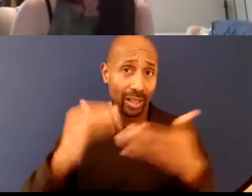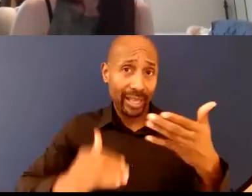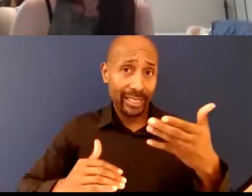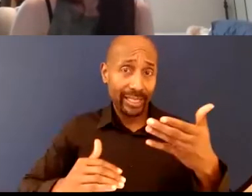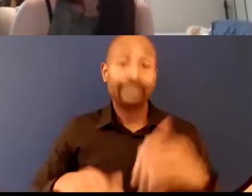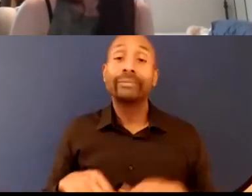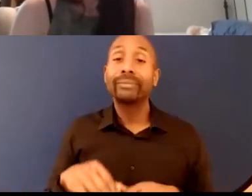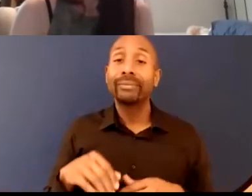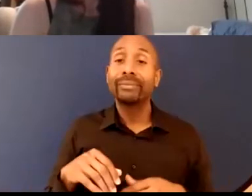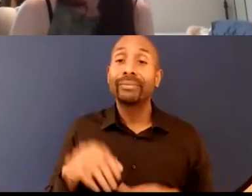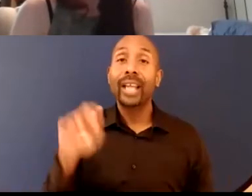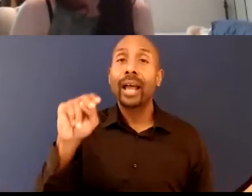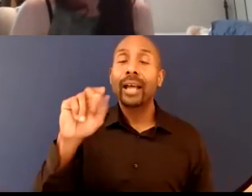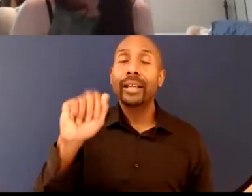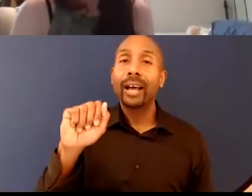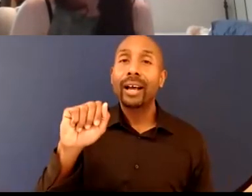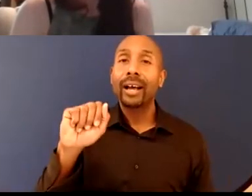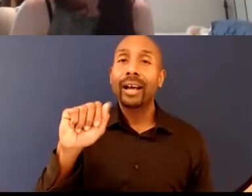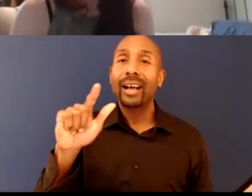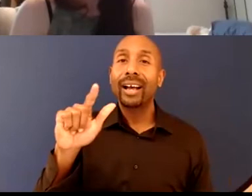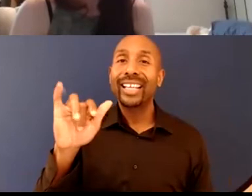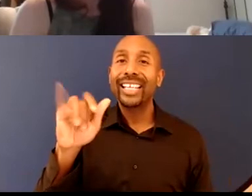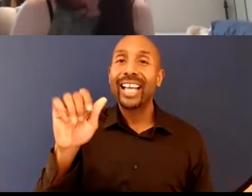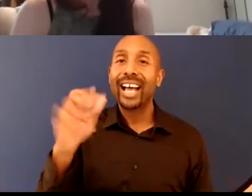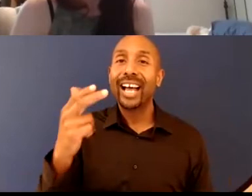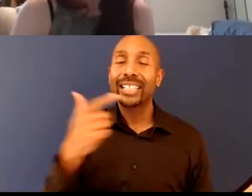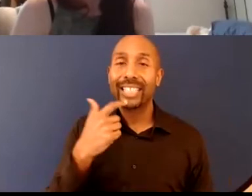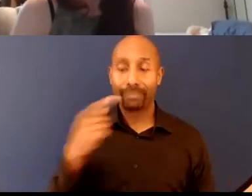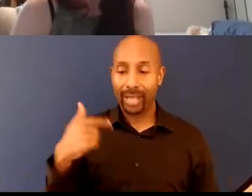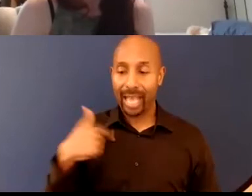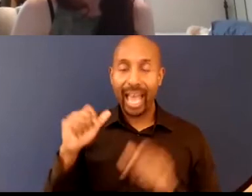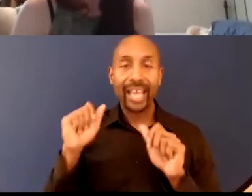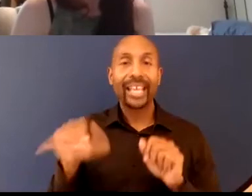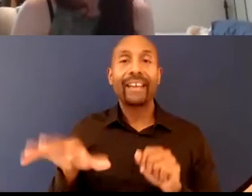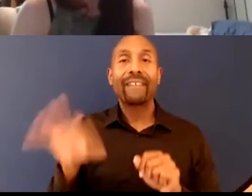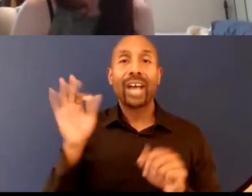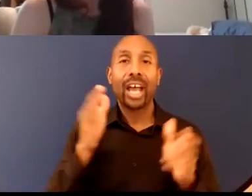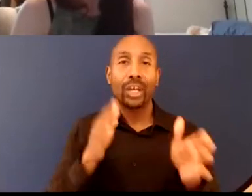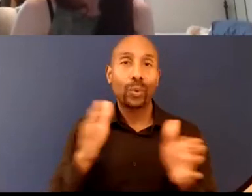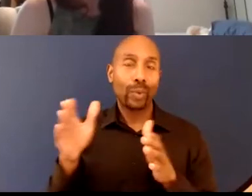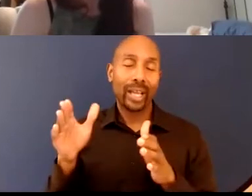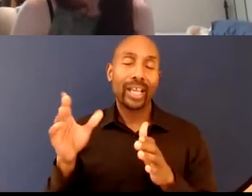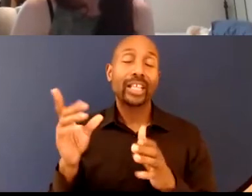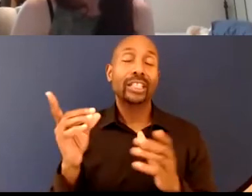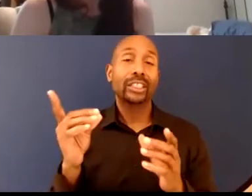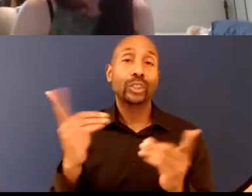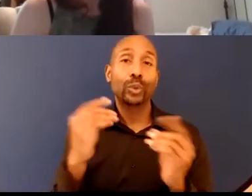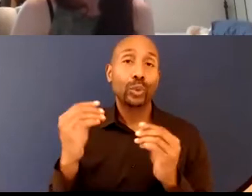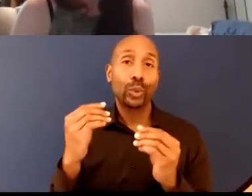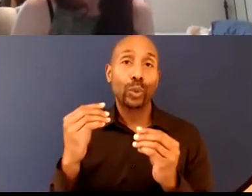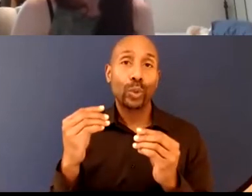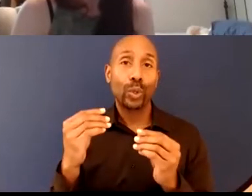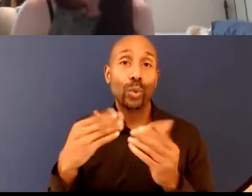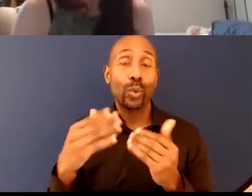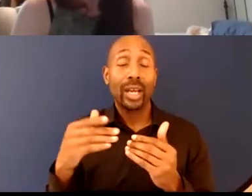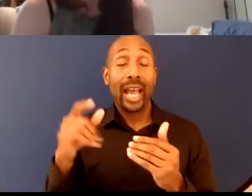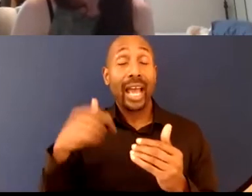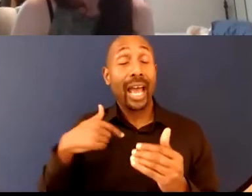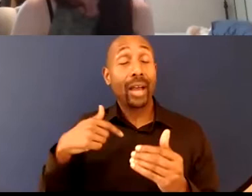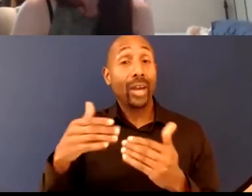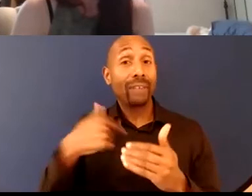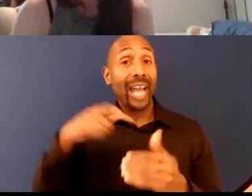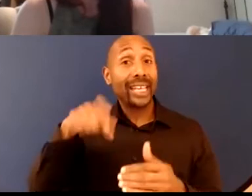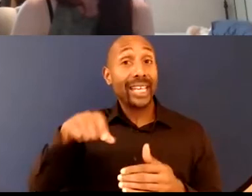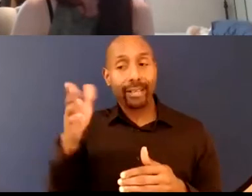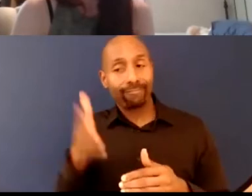Nalia said, I'm able to find ways to do what I need/want, such as climb